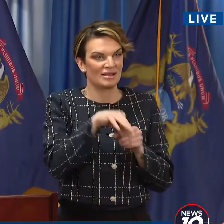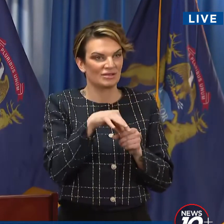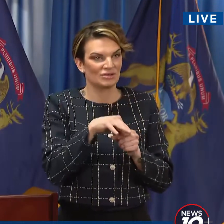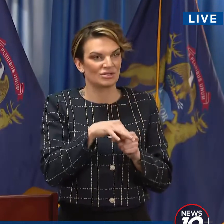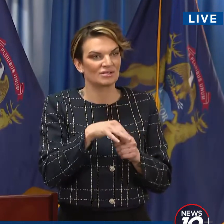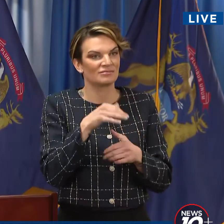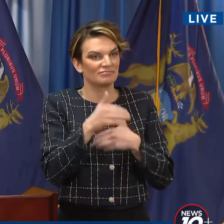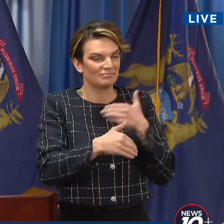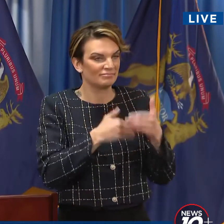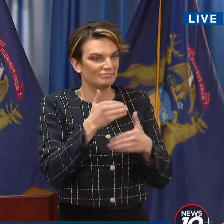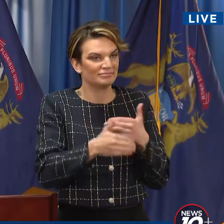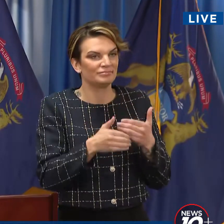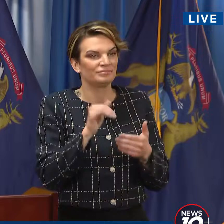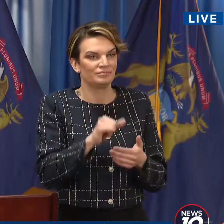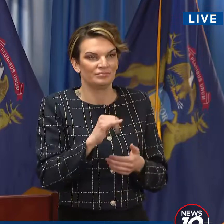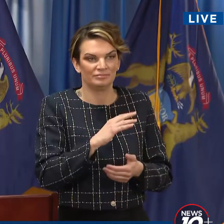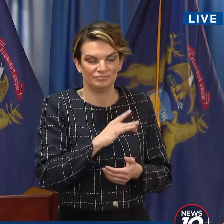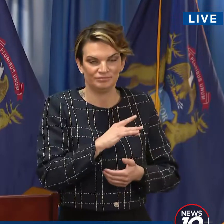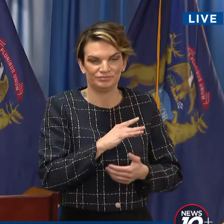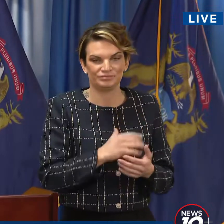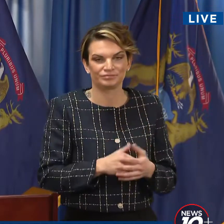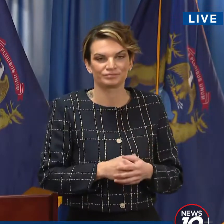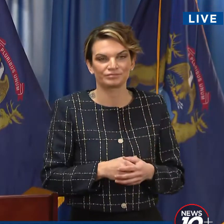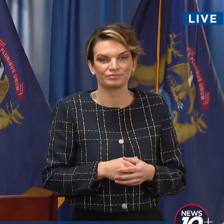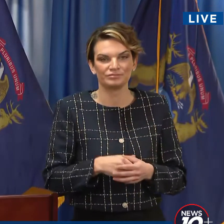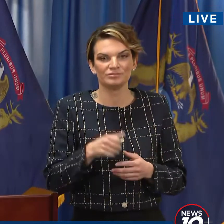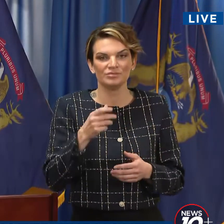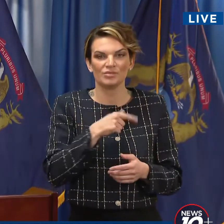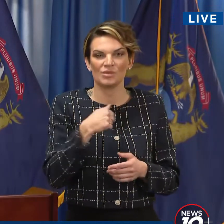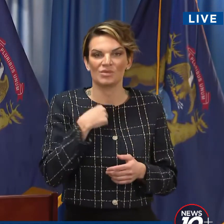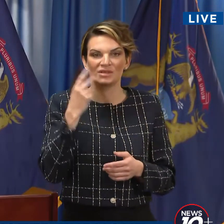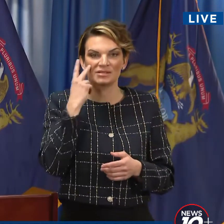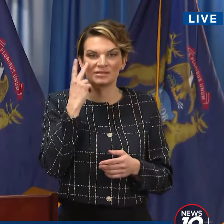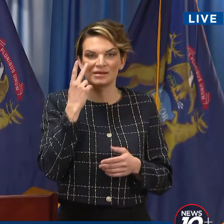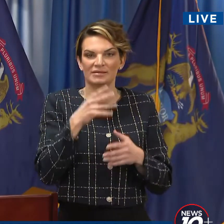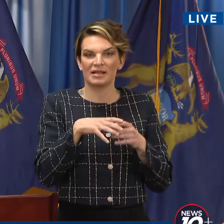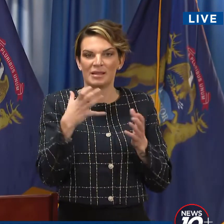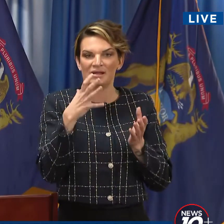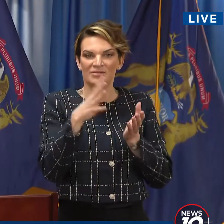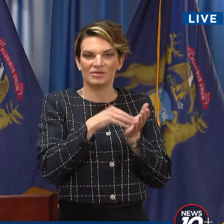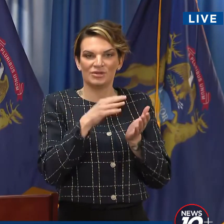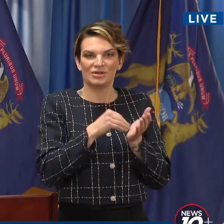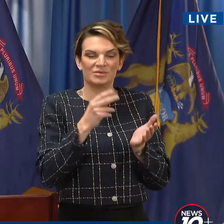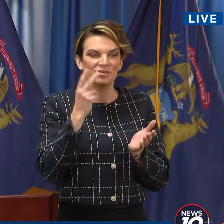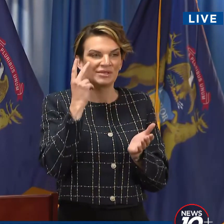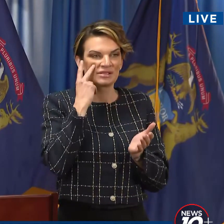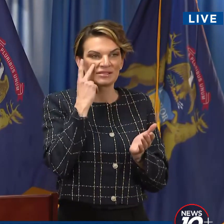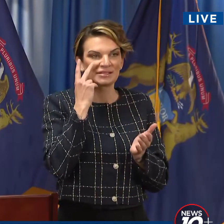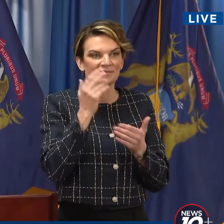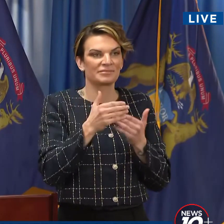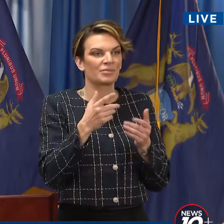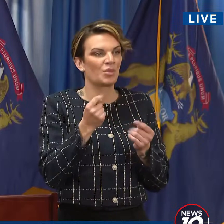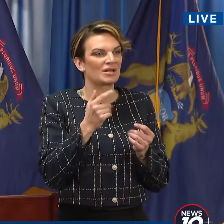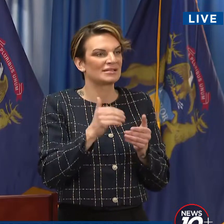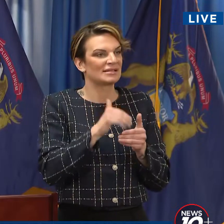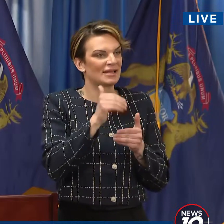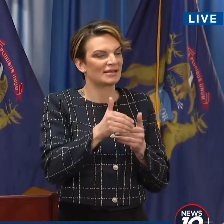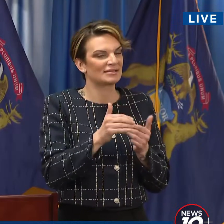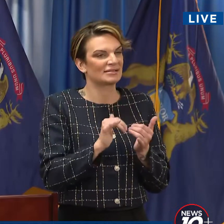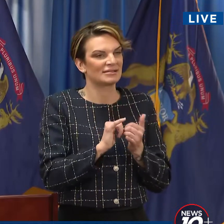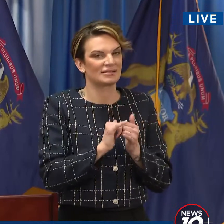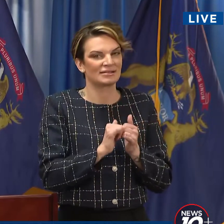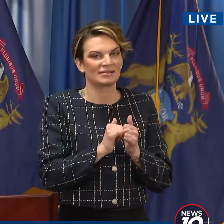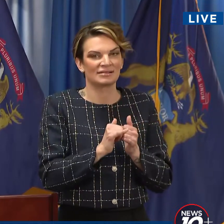played out in various different ways. So we'll see. I think there's going to be a lot of conversations in the days ahead about next steps and what